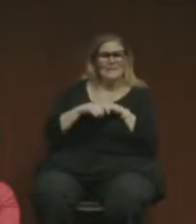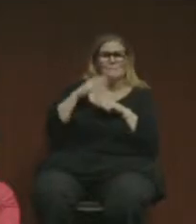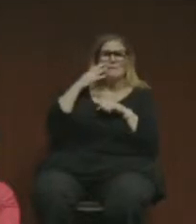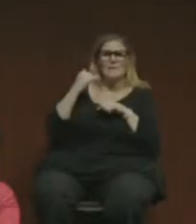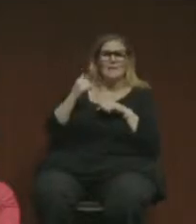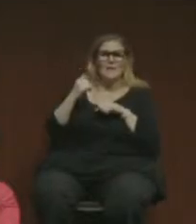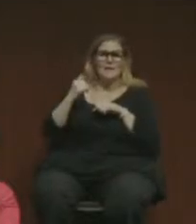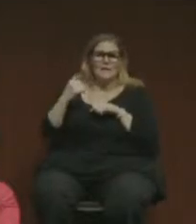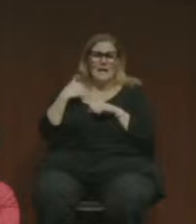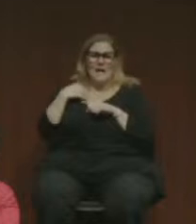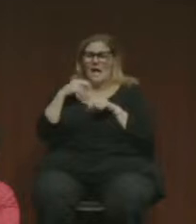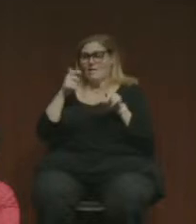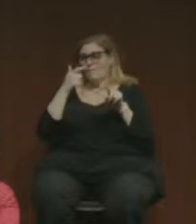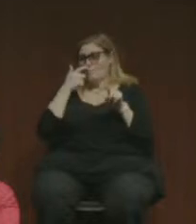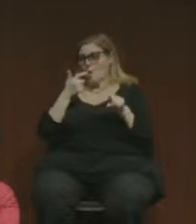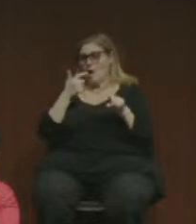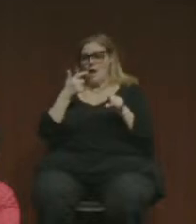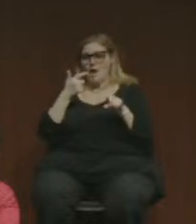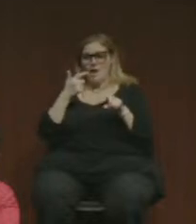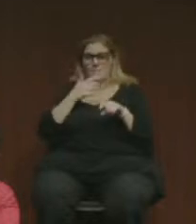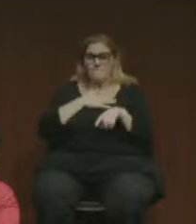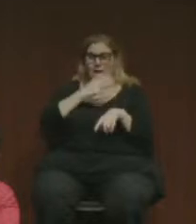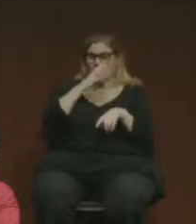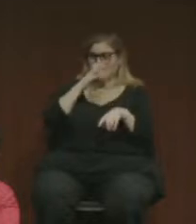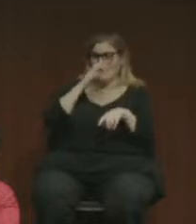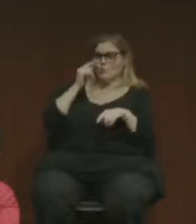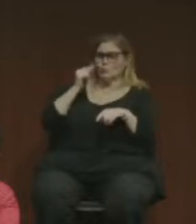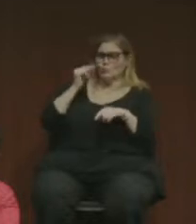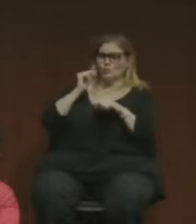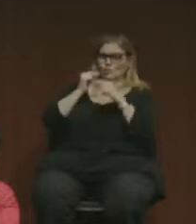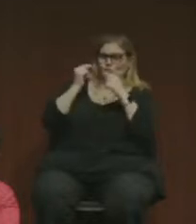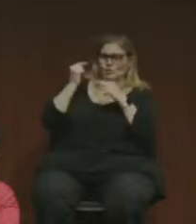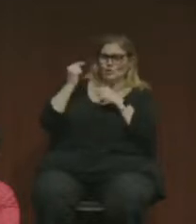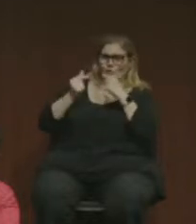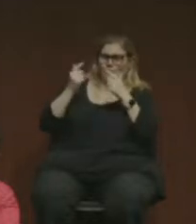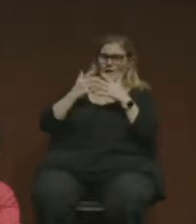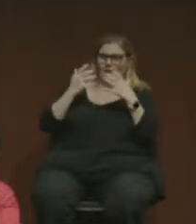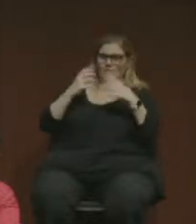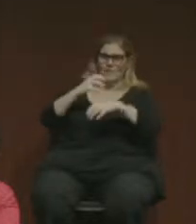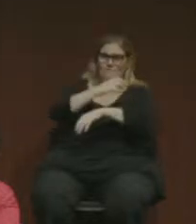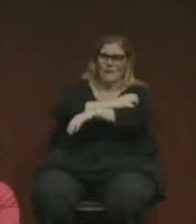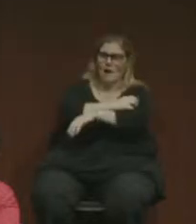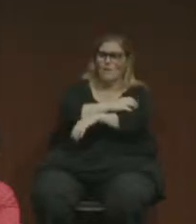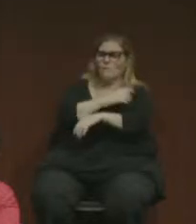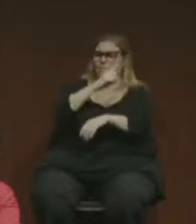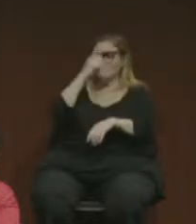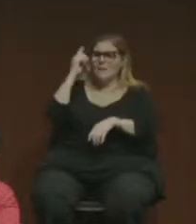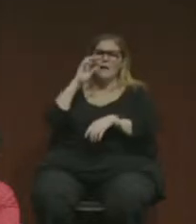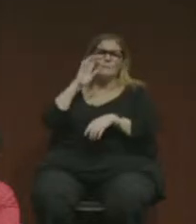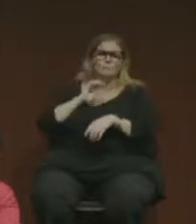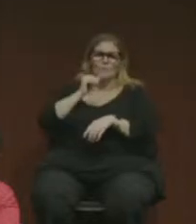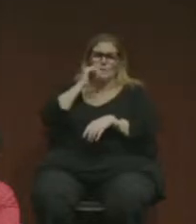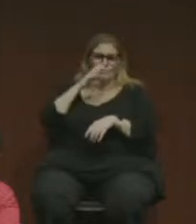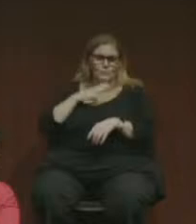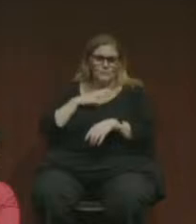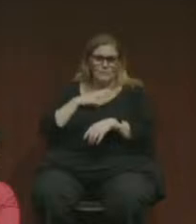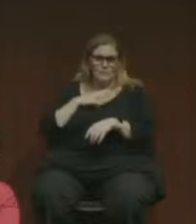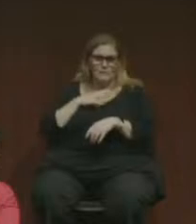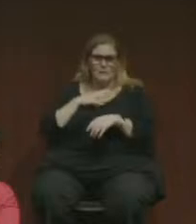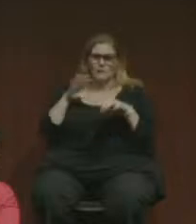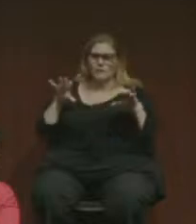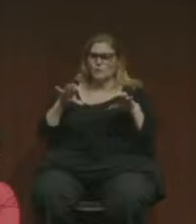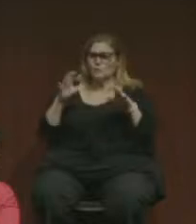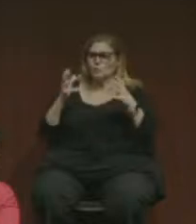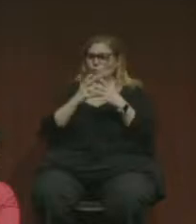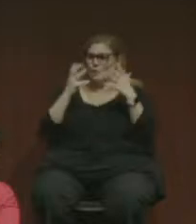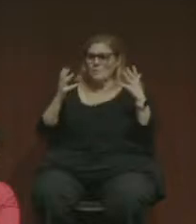Because I've watched my mother's generation have powerful Black and brown women do so much